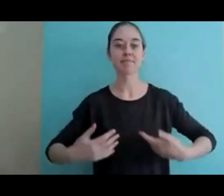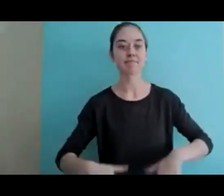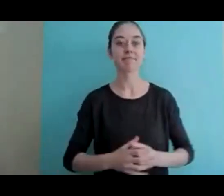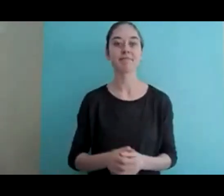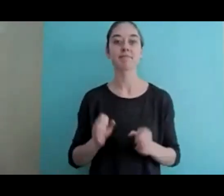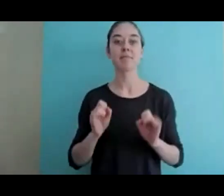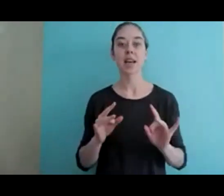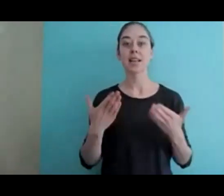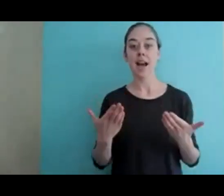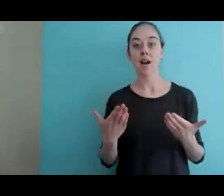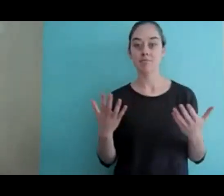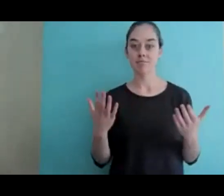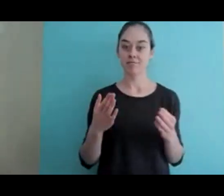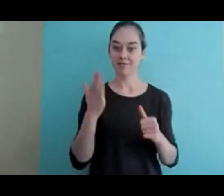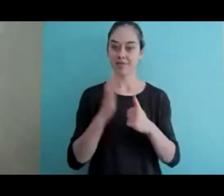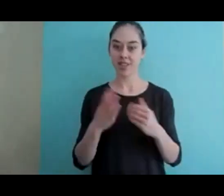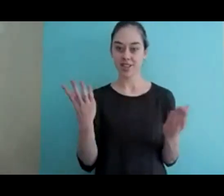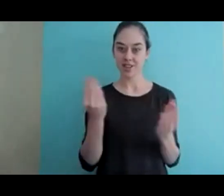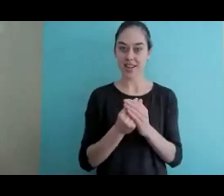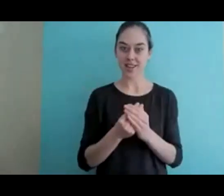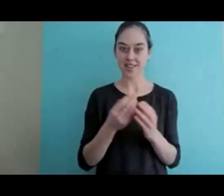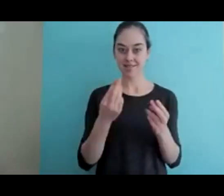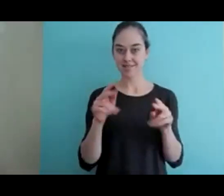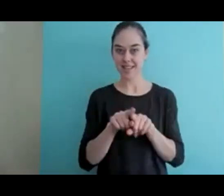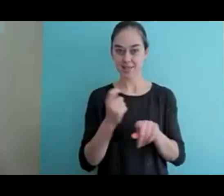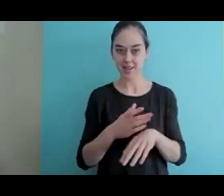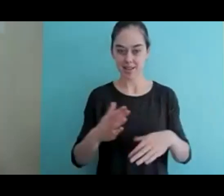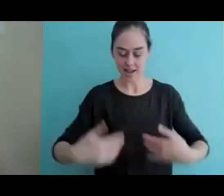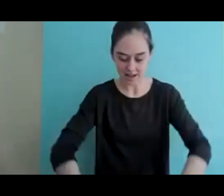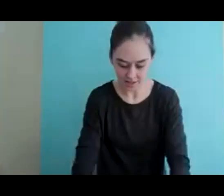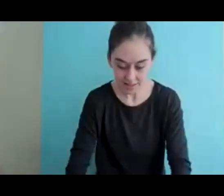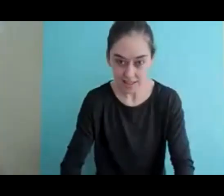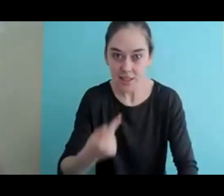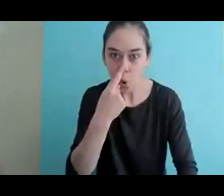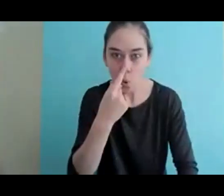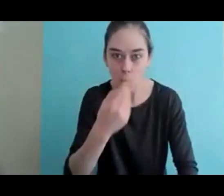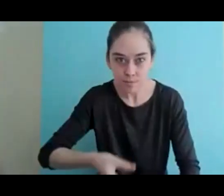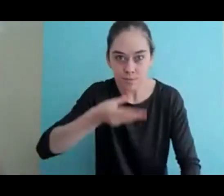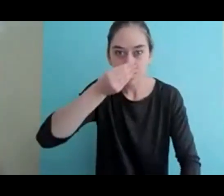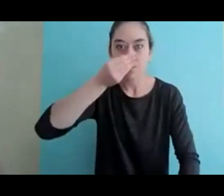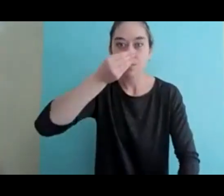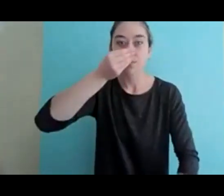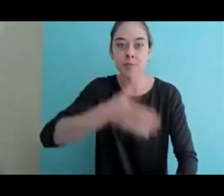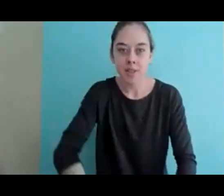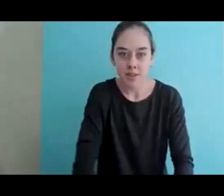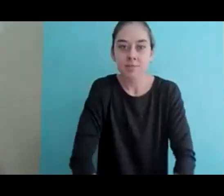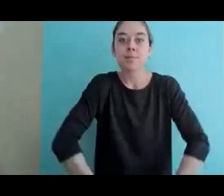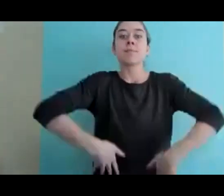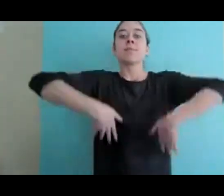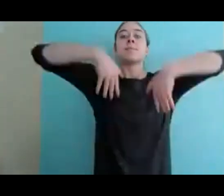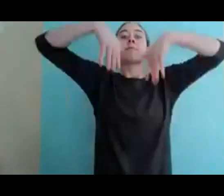Okay, let's all finish together in the customary fashion. Hands down, breathe into your nose, then out to your mouth. Ready? In.